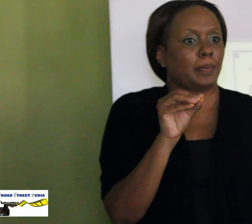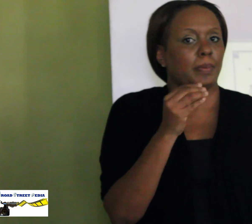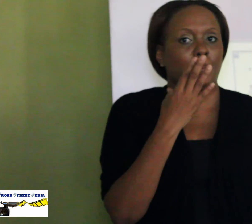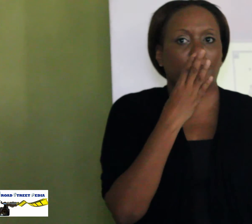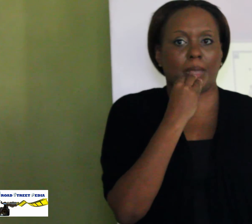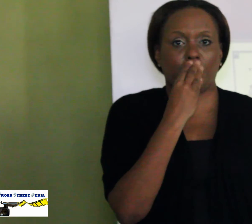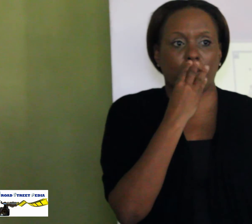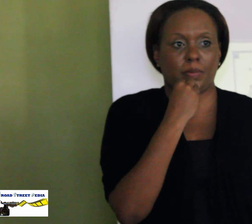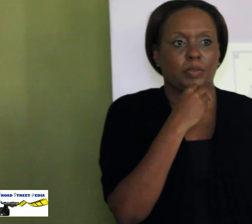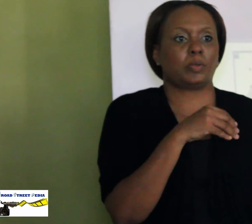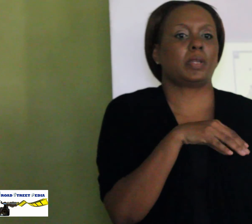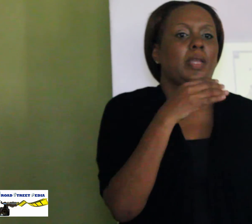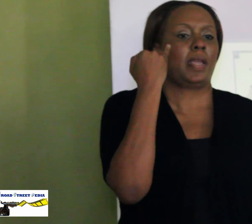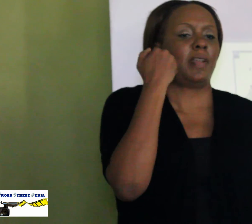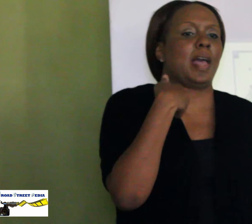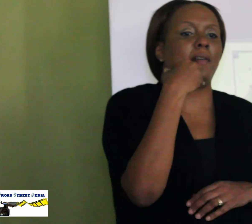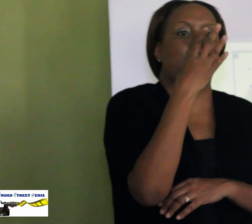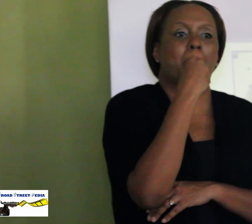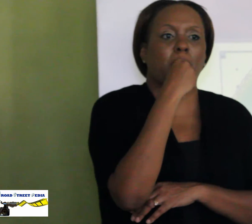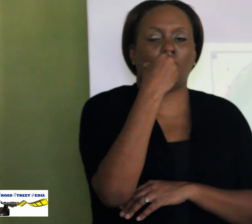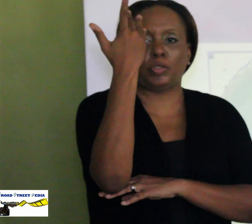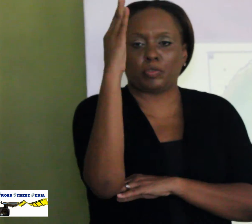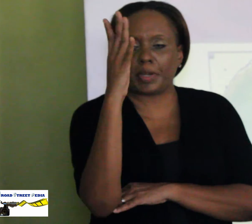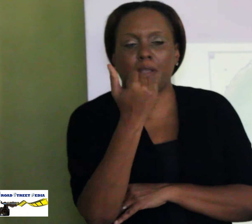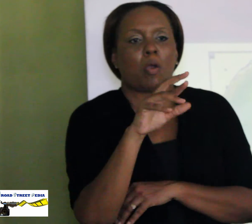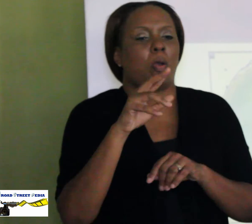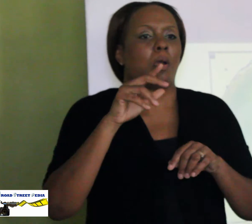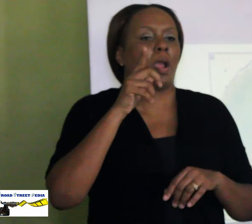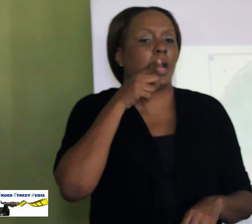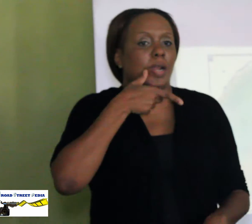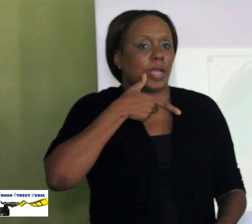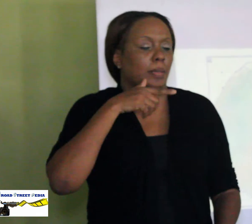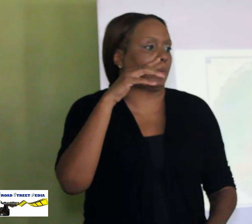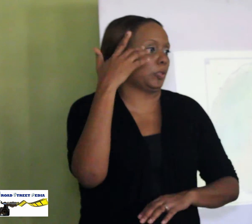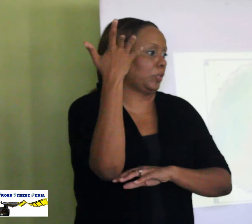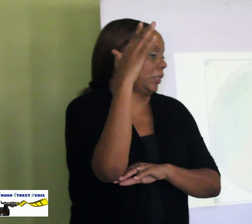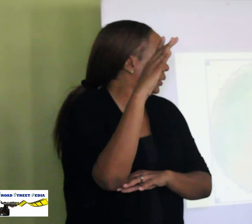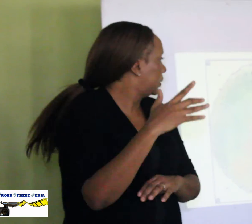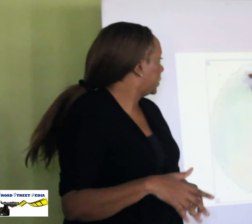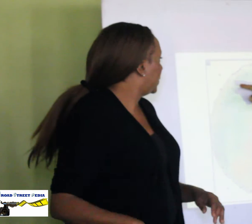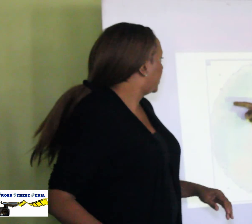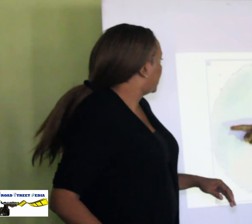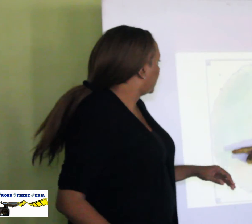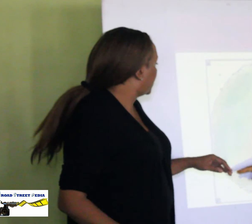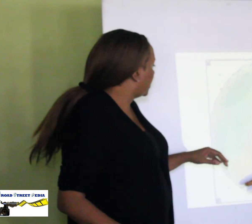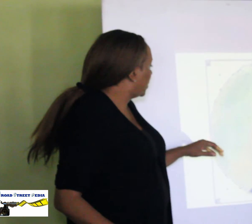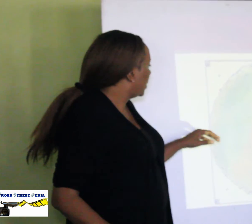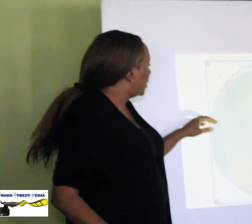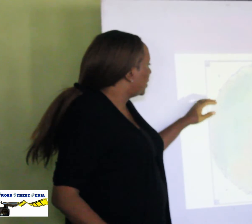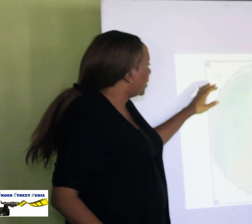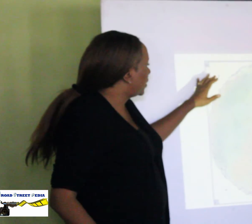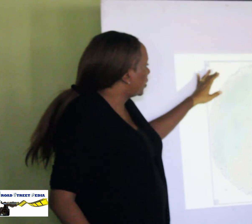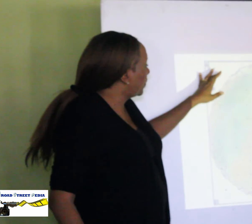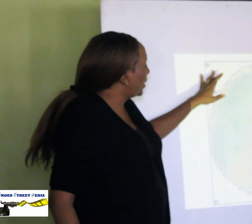And what that basically is where your leaves end on the tree. So repeat that